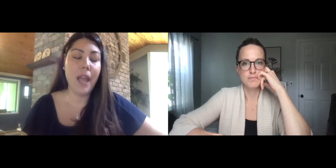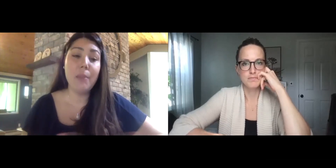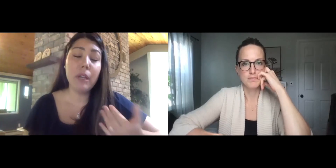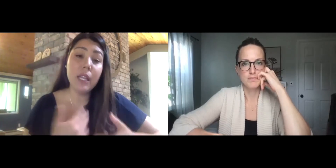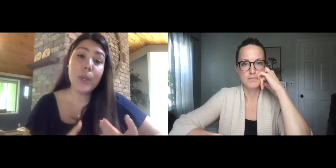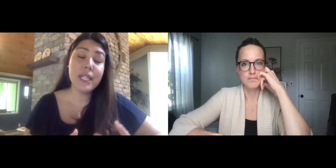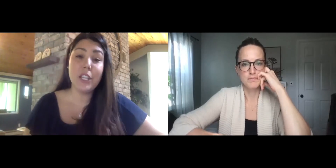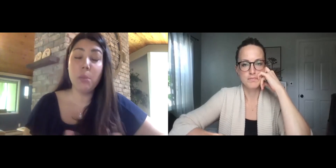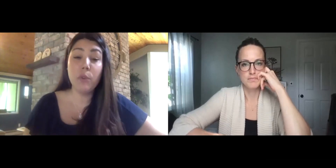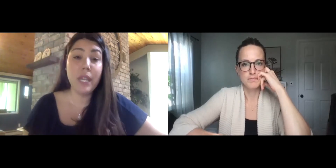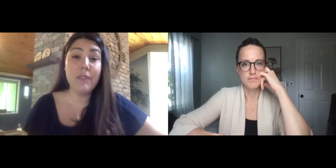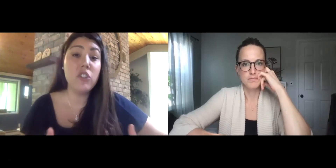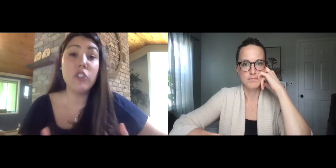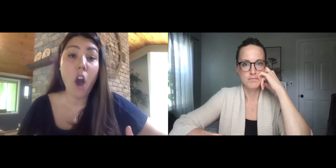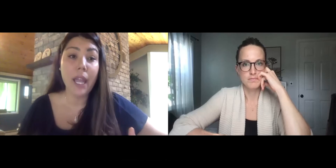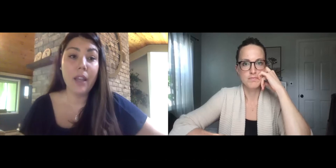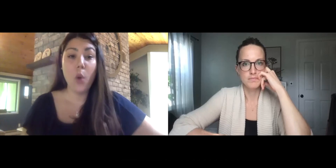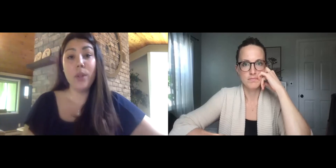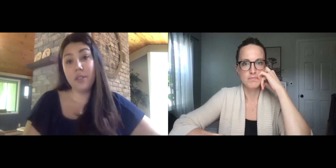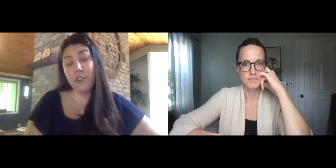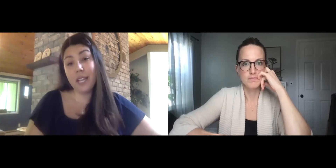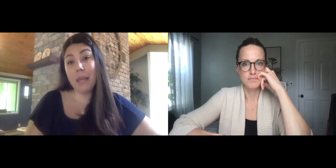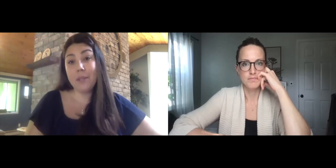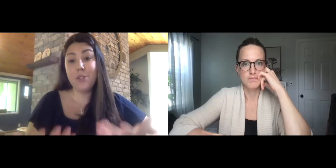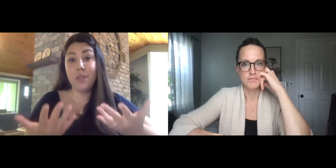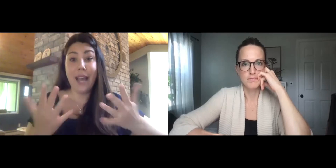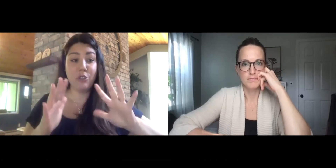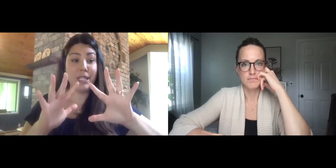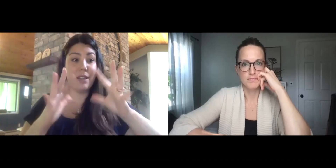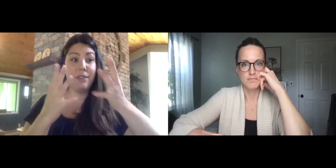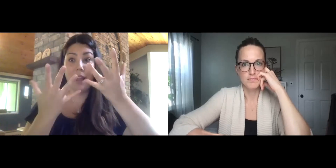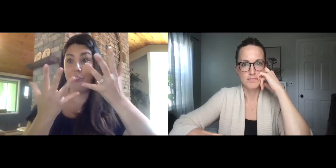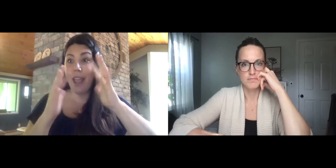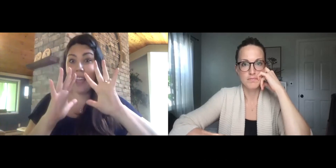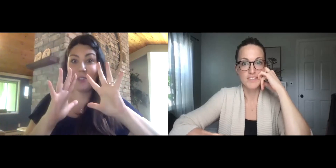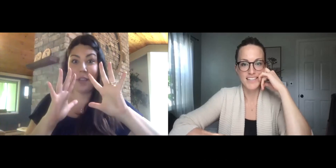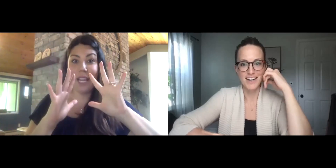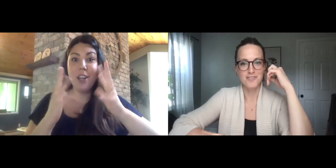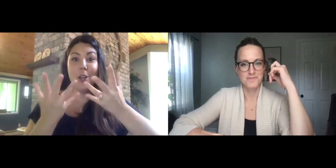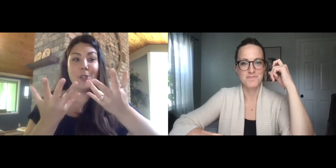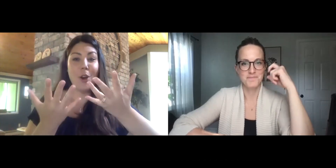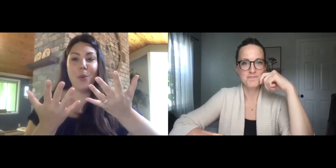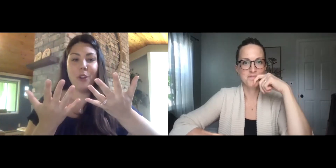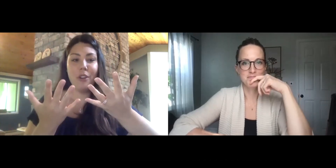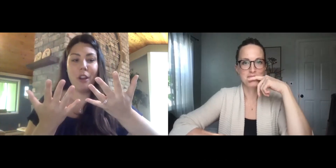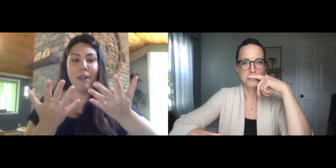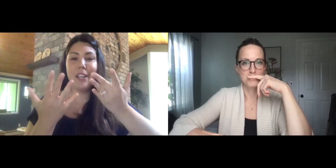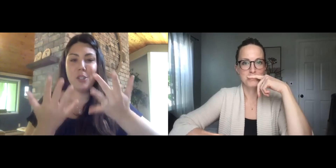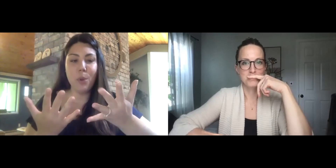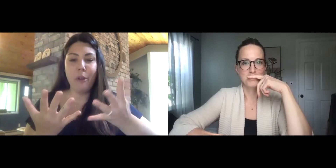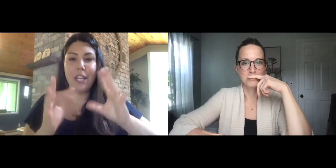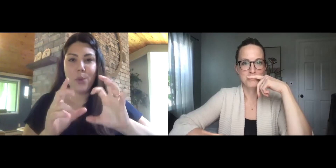And then pre-linguistically, you know, before they even start talking, what's the first thing babies do? They naturally tend to find their hands, right? Yeah. So they're